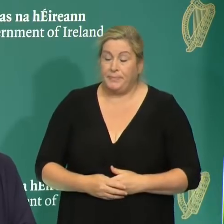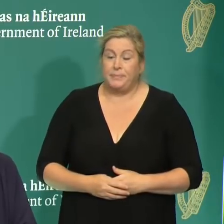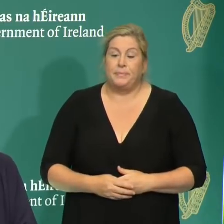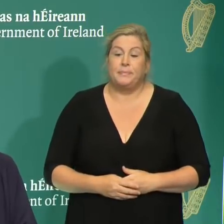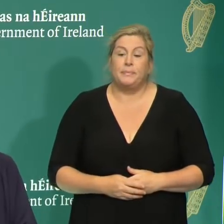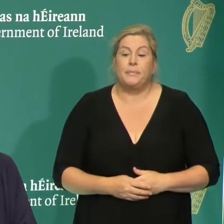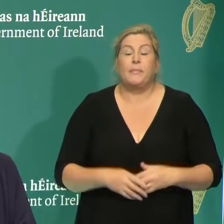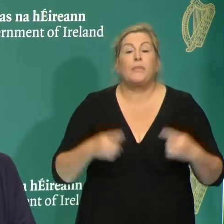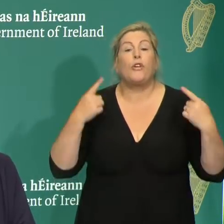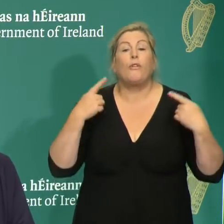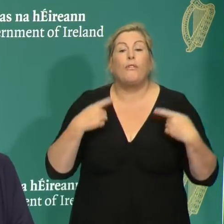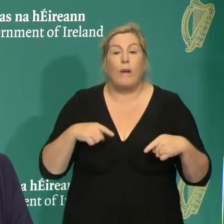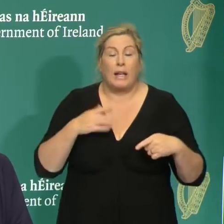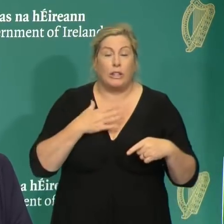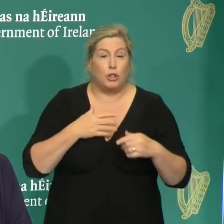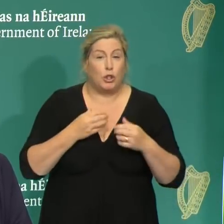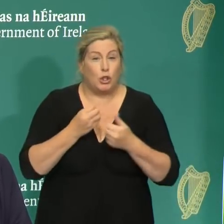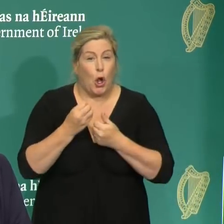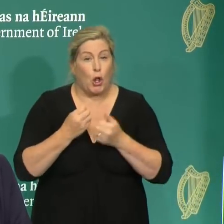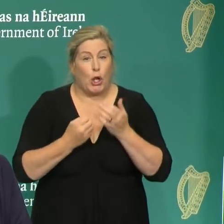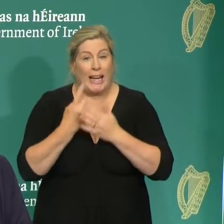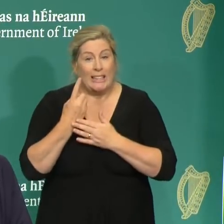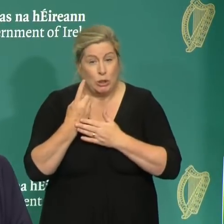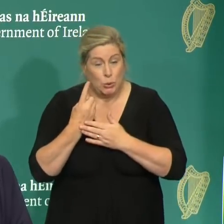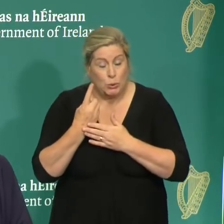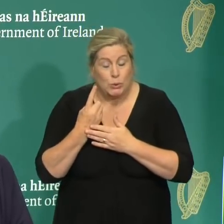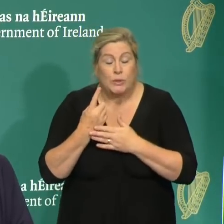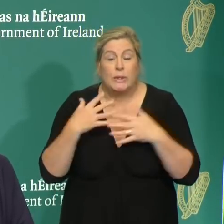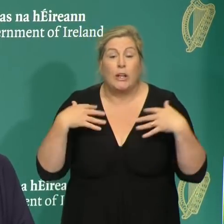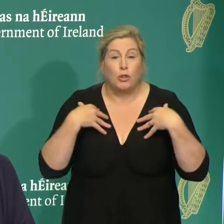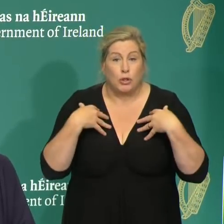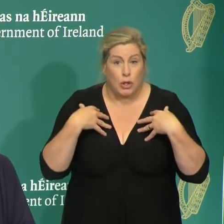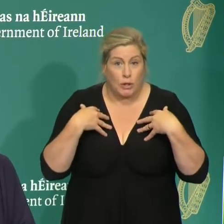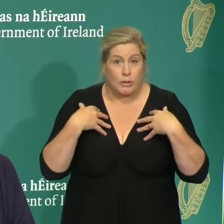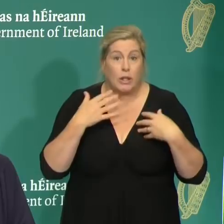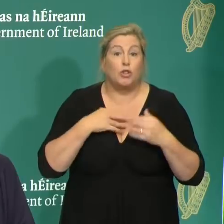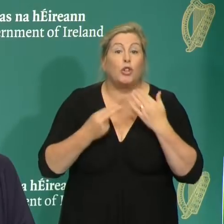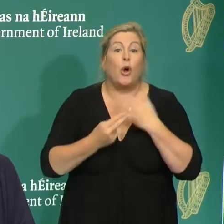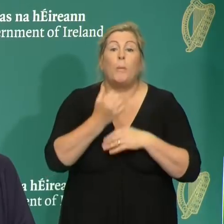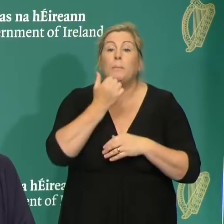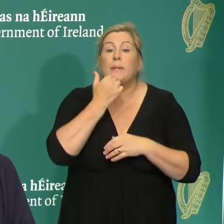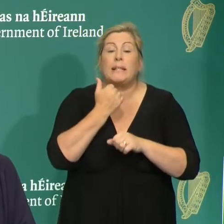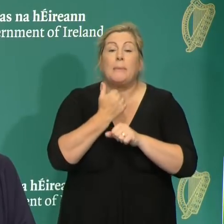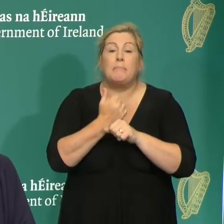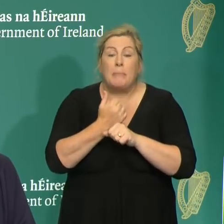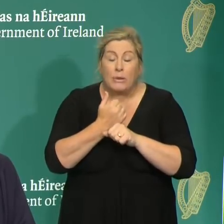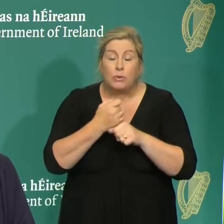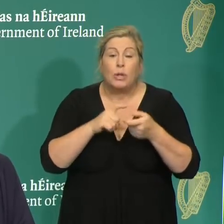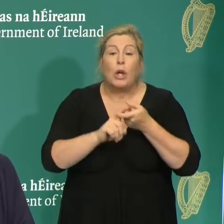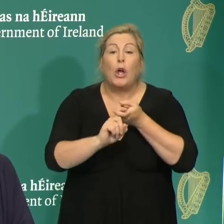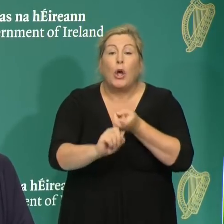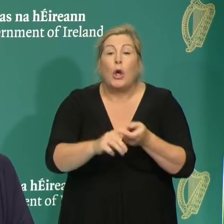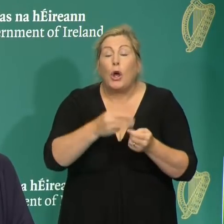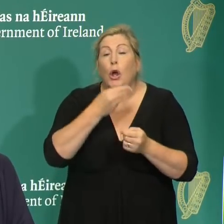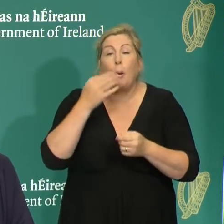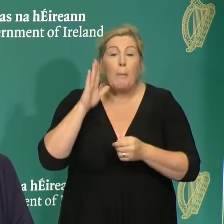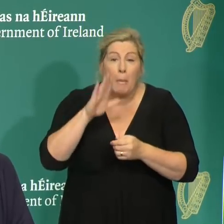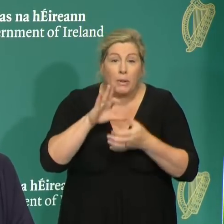So finally then, just some other issues and concerns. So just an update on compliance and operation